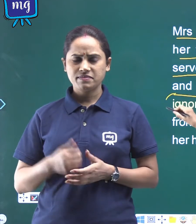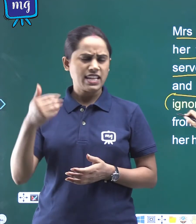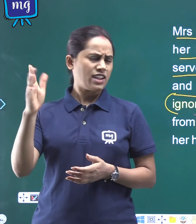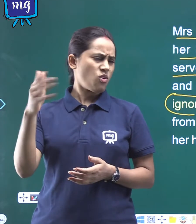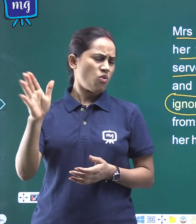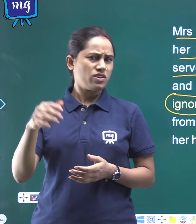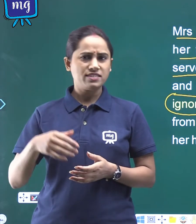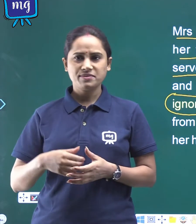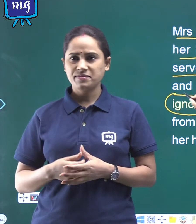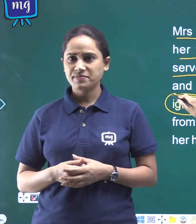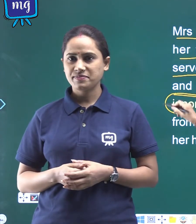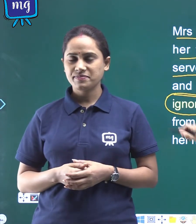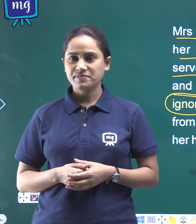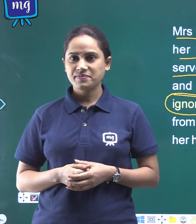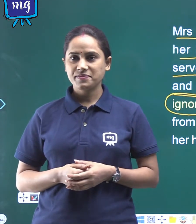ignored